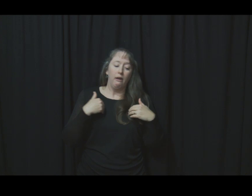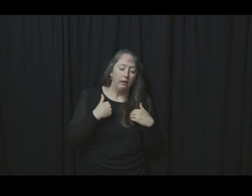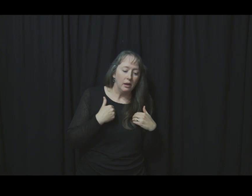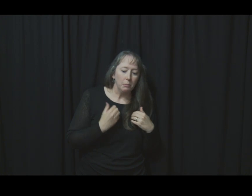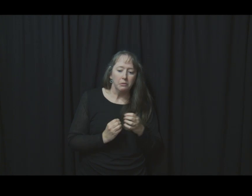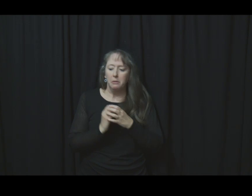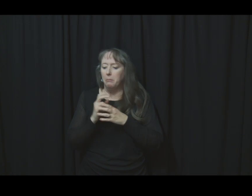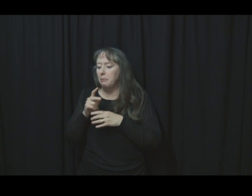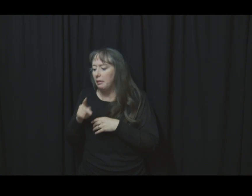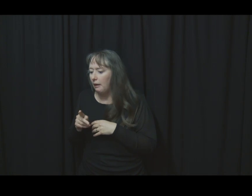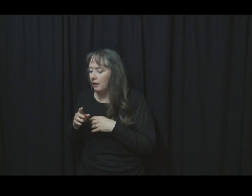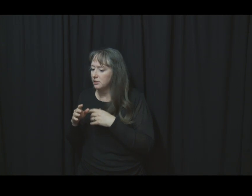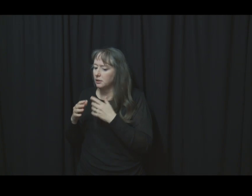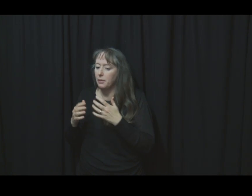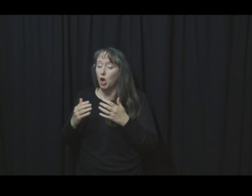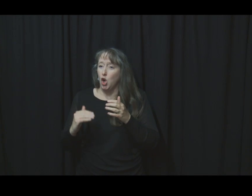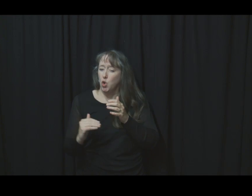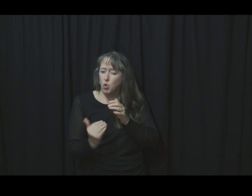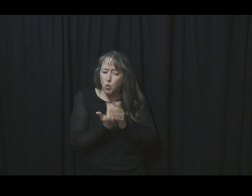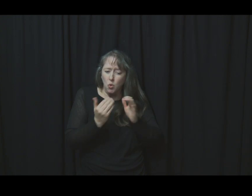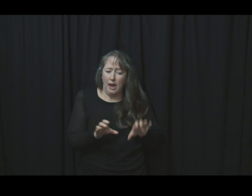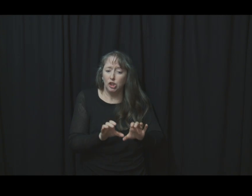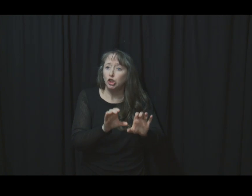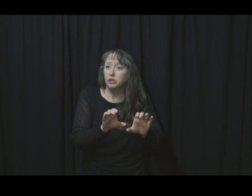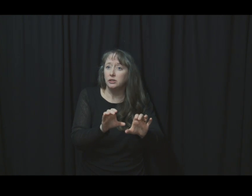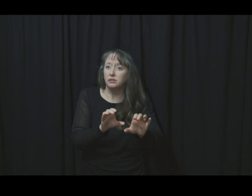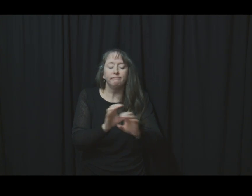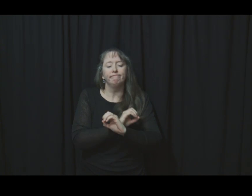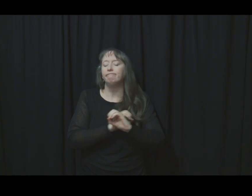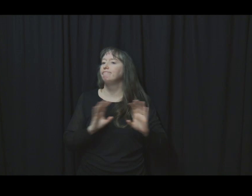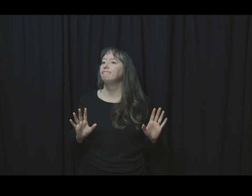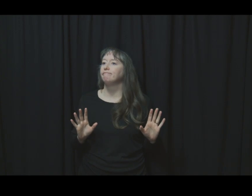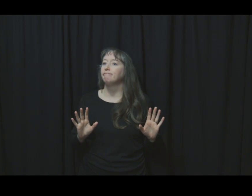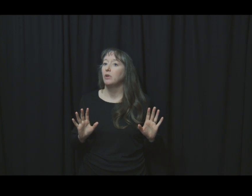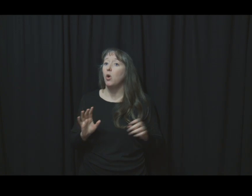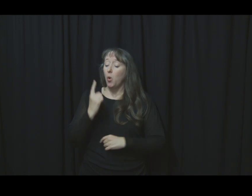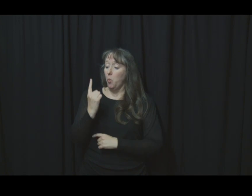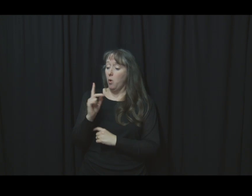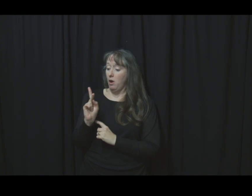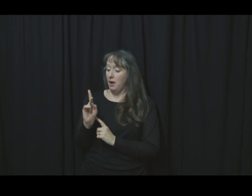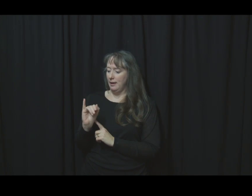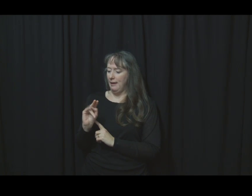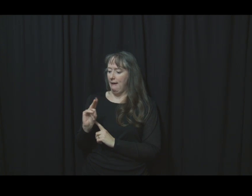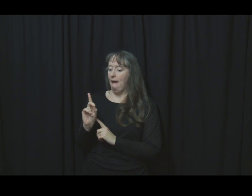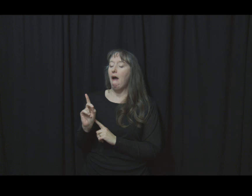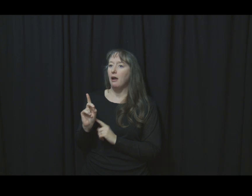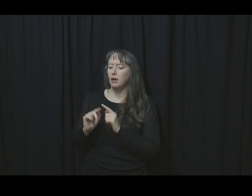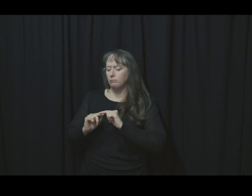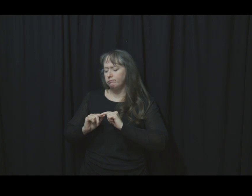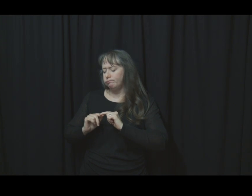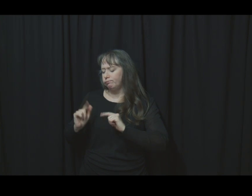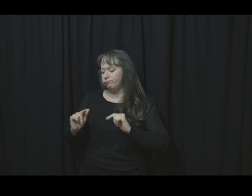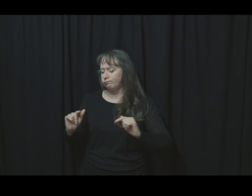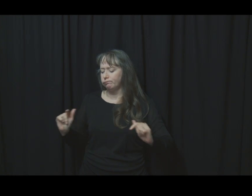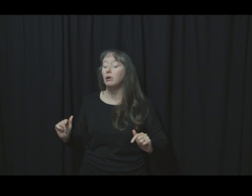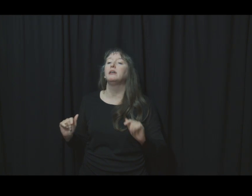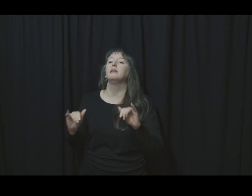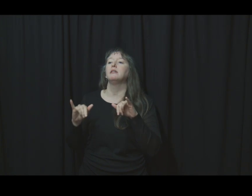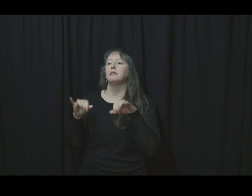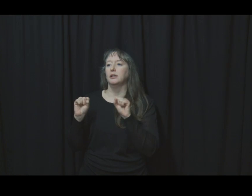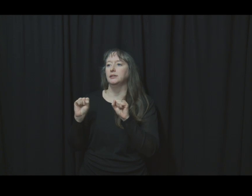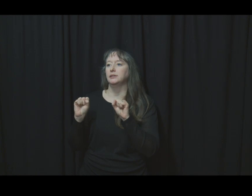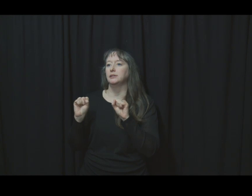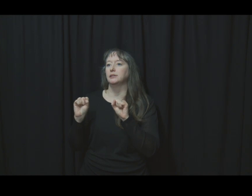there's no new function that can be added. Certainly great variation within a kind, and that's what we look at. But you'd have to show an example of brand